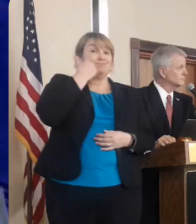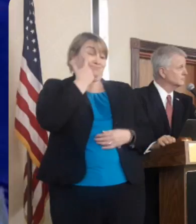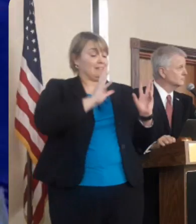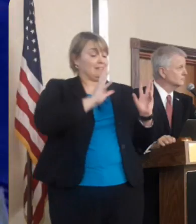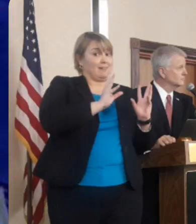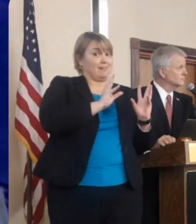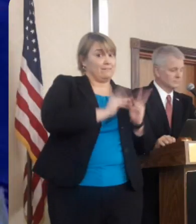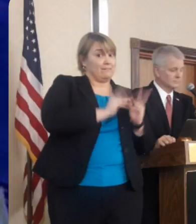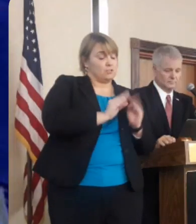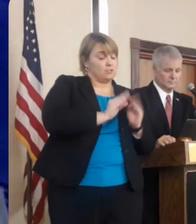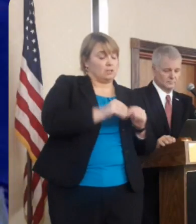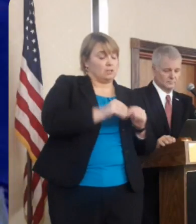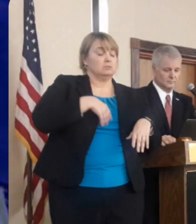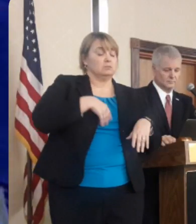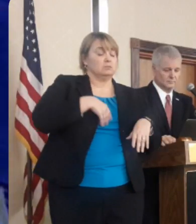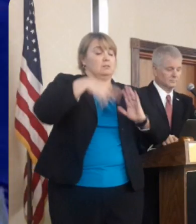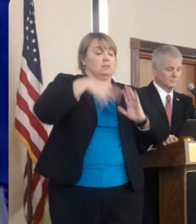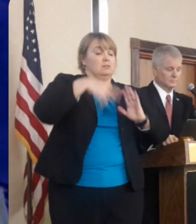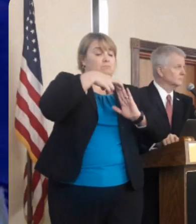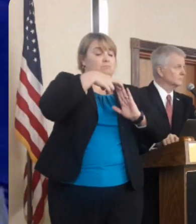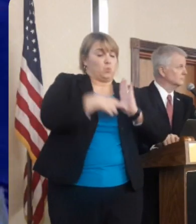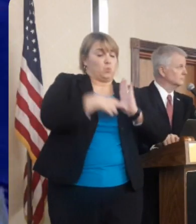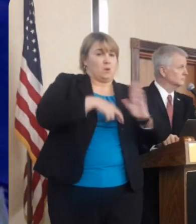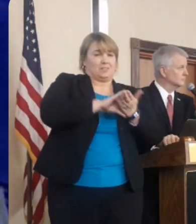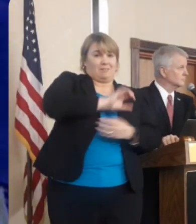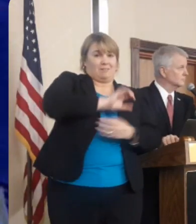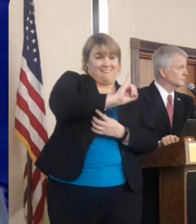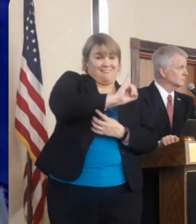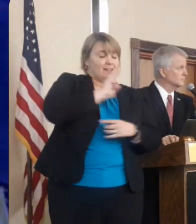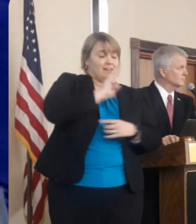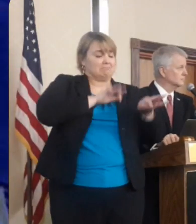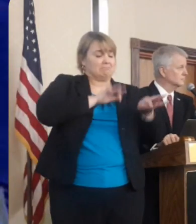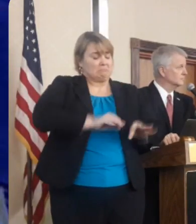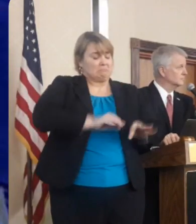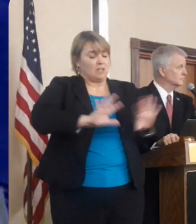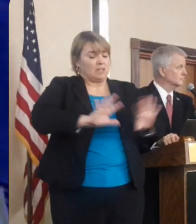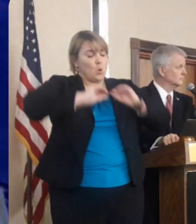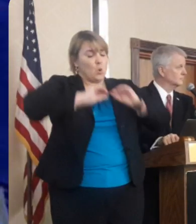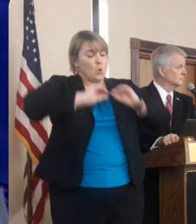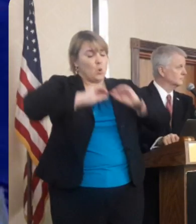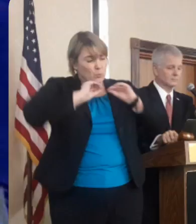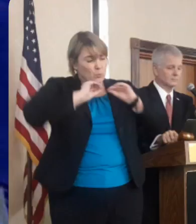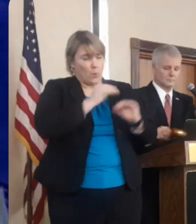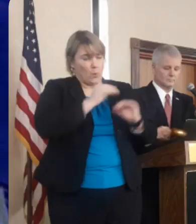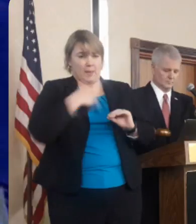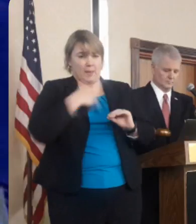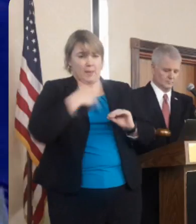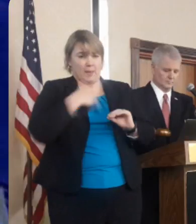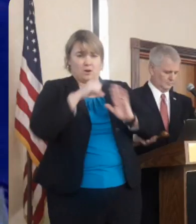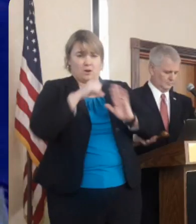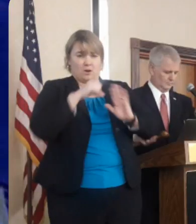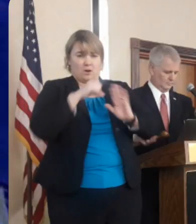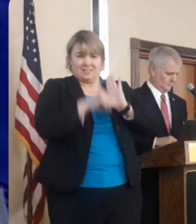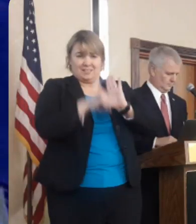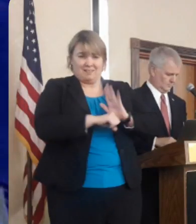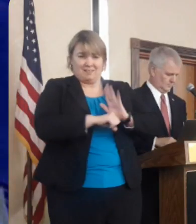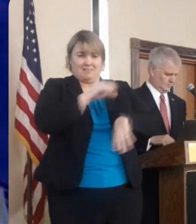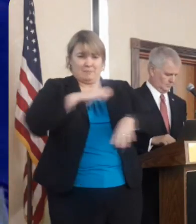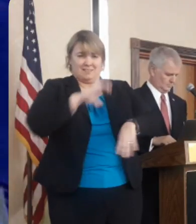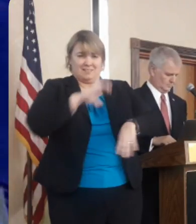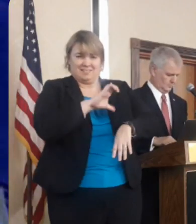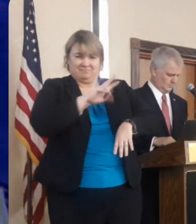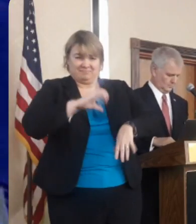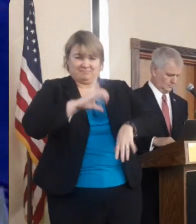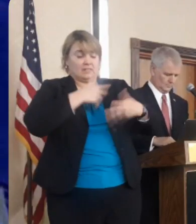that clarifies no member of a state executive committee, CEC, or state convention committee may vote on any issue for which the member is a